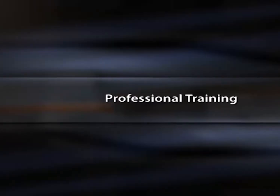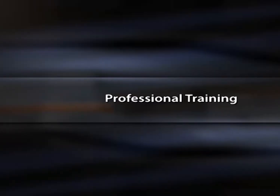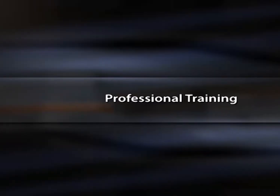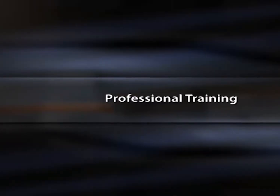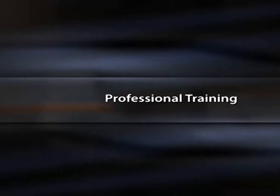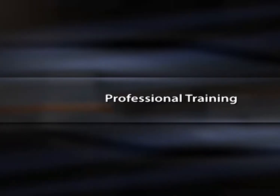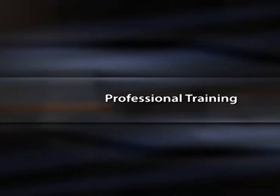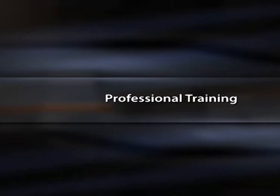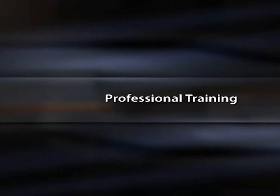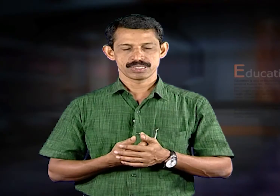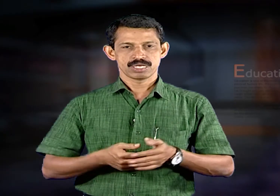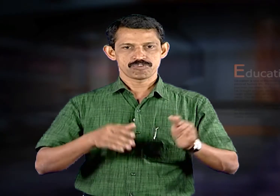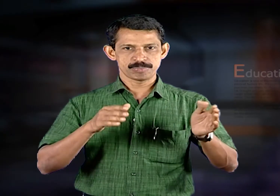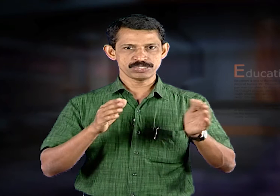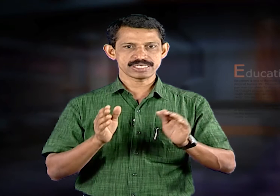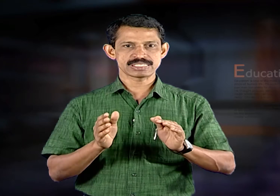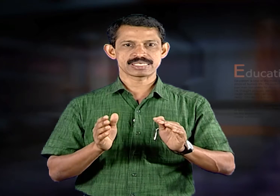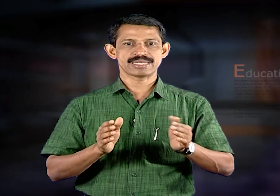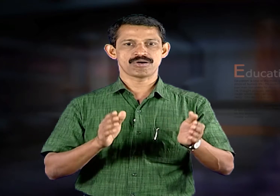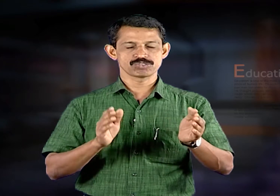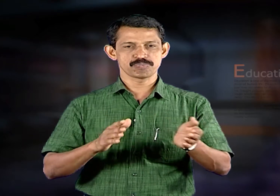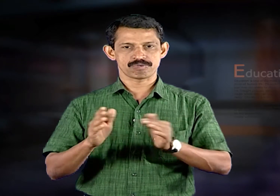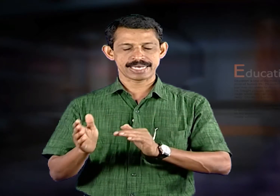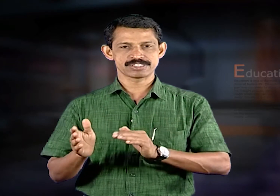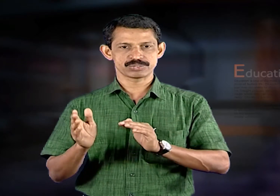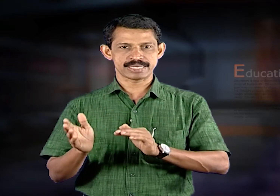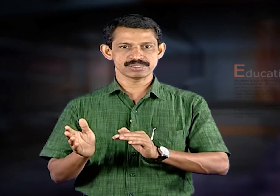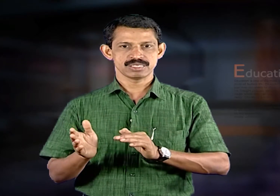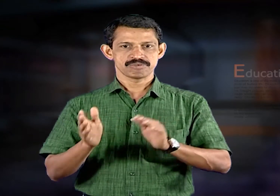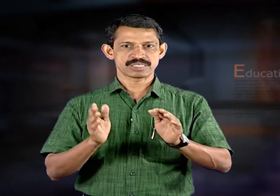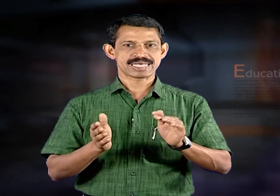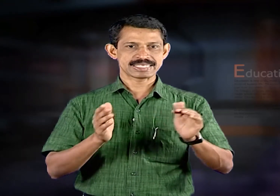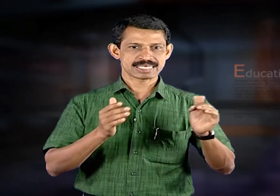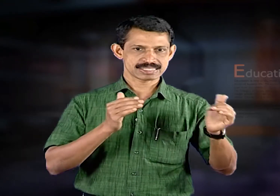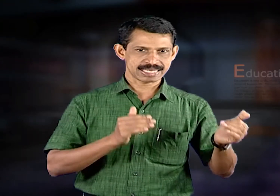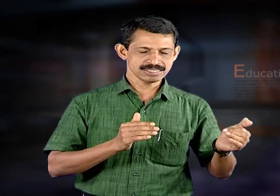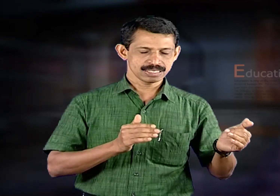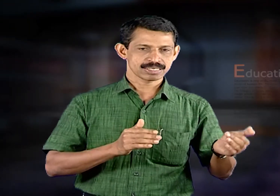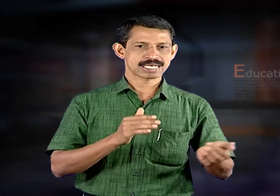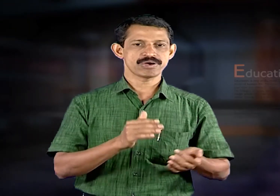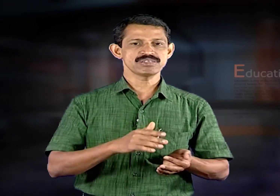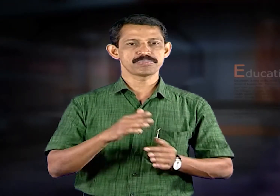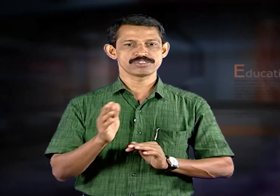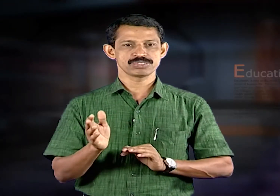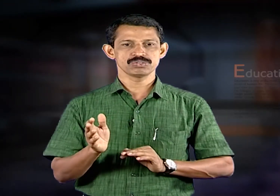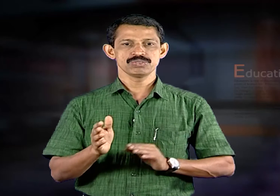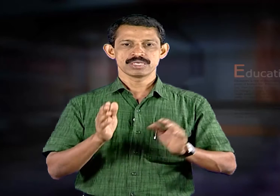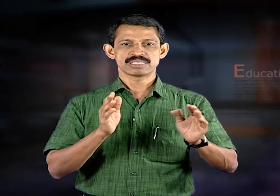Professional training. Formal education can also provide students with the technical skills required to pursue